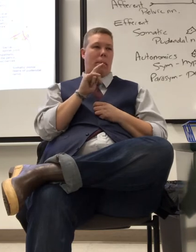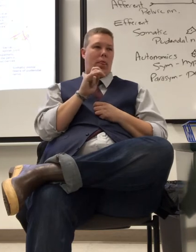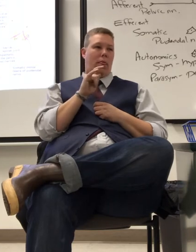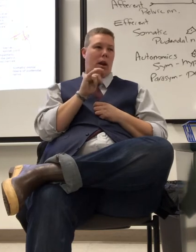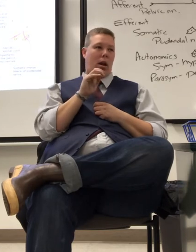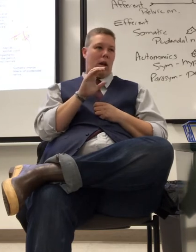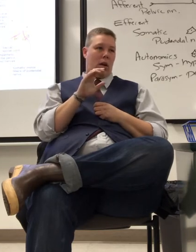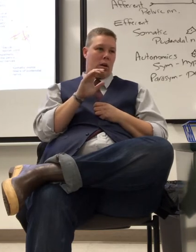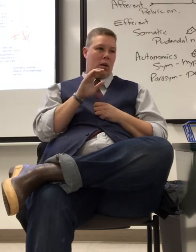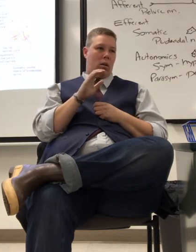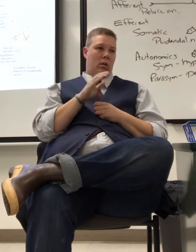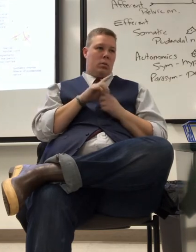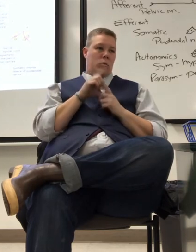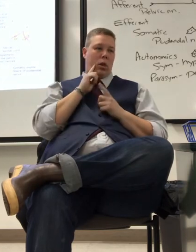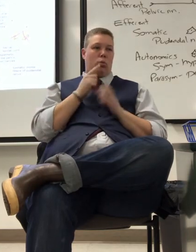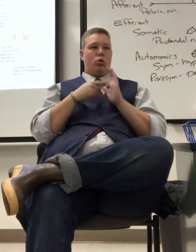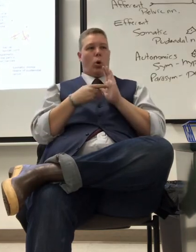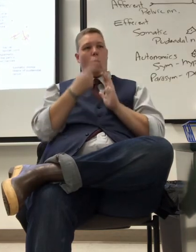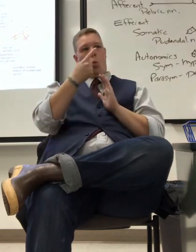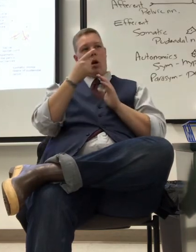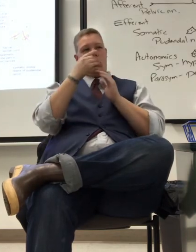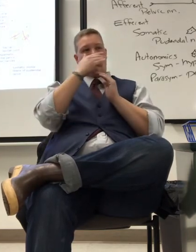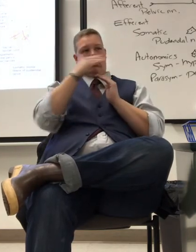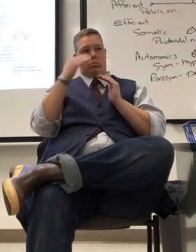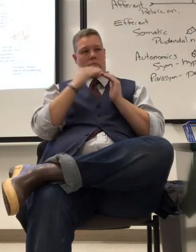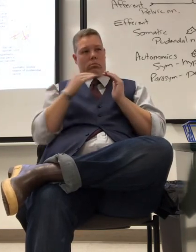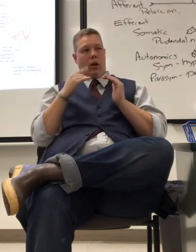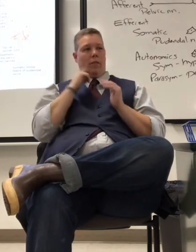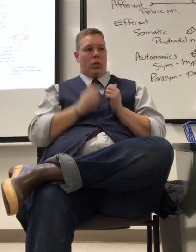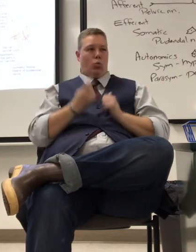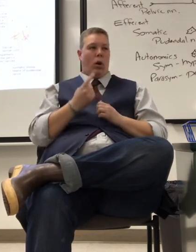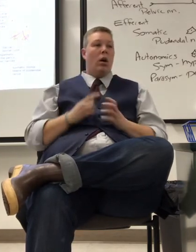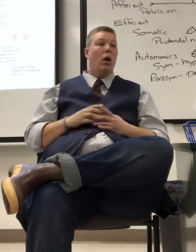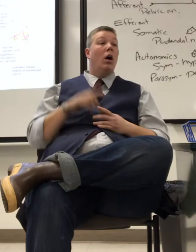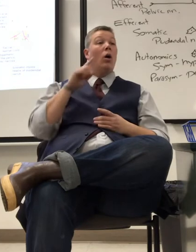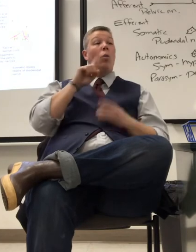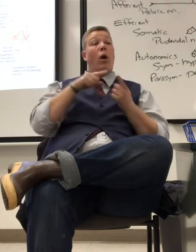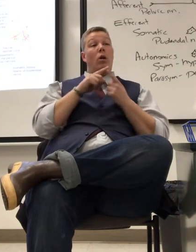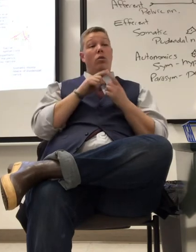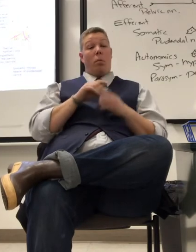show you one slice of each. So when your bladder is full and you're